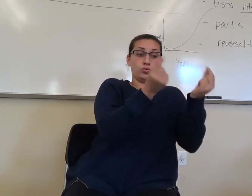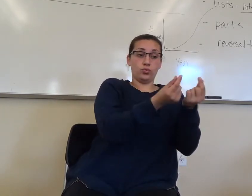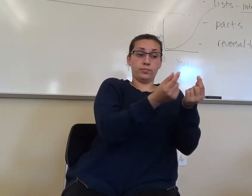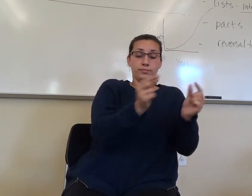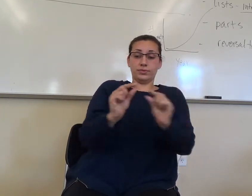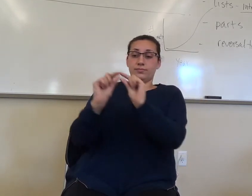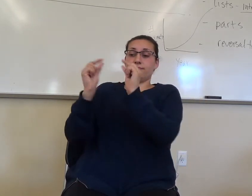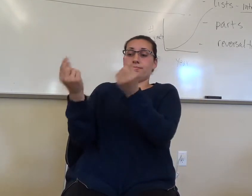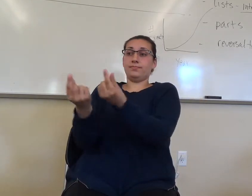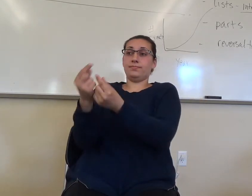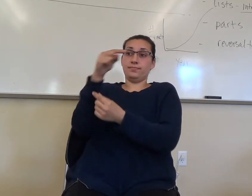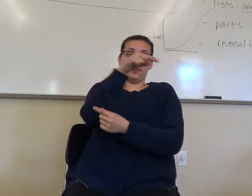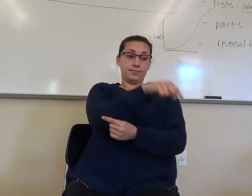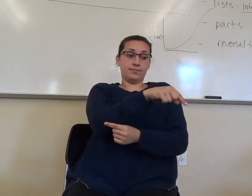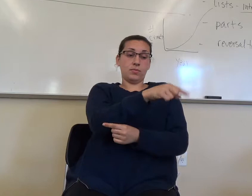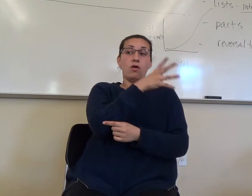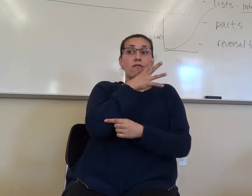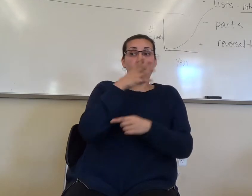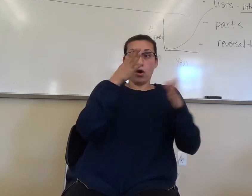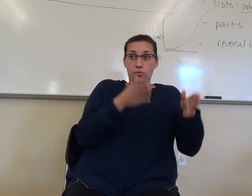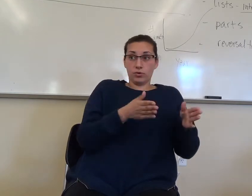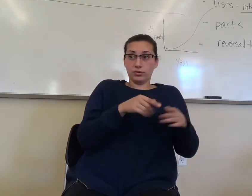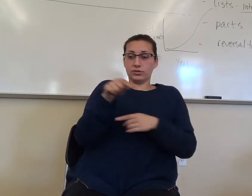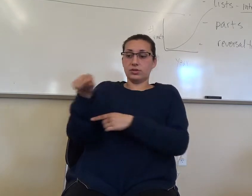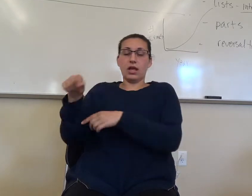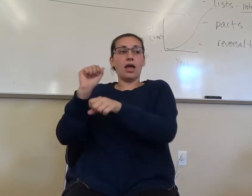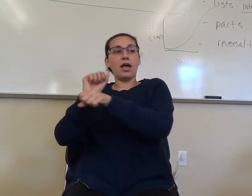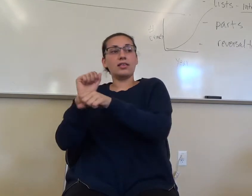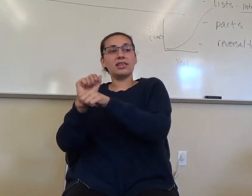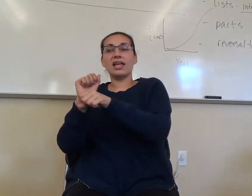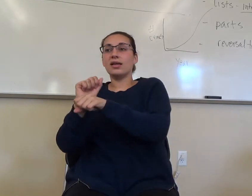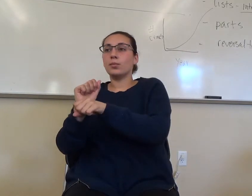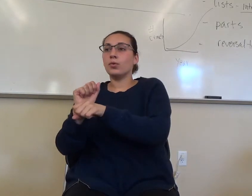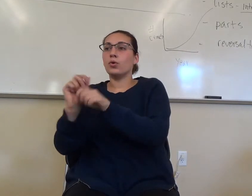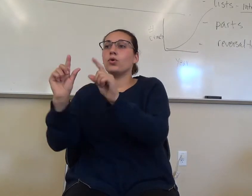labor unions, okay? And then, yes, it